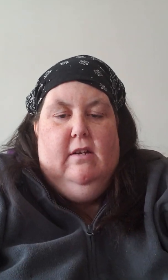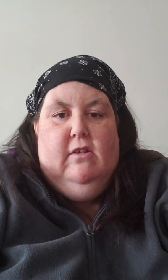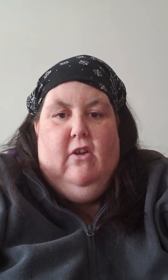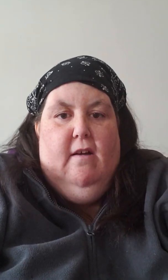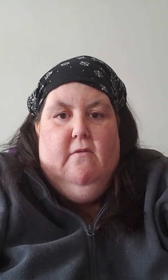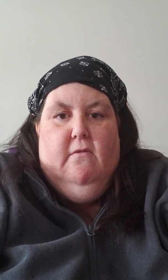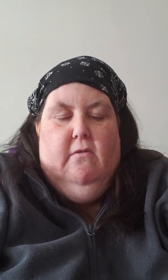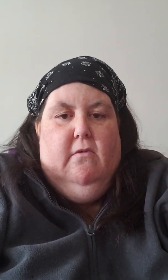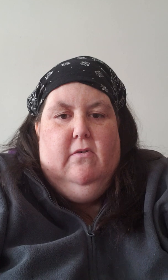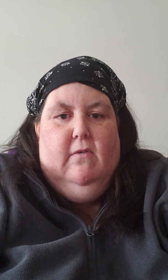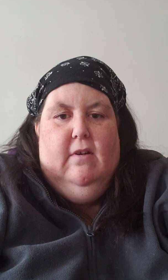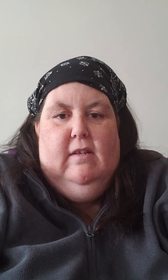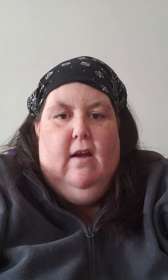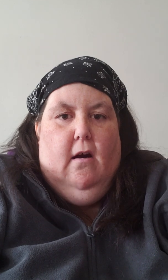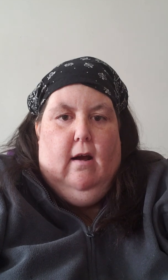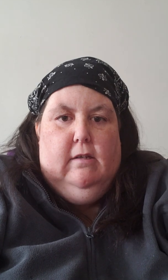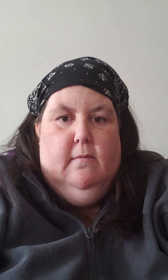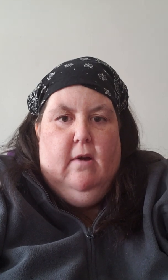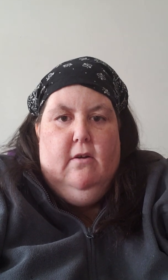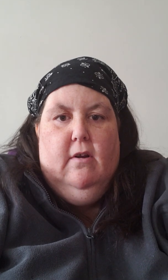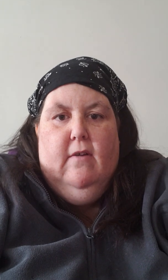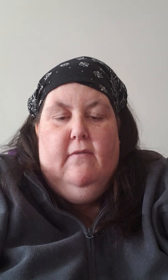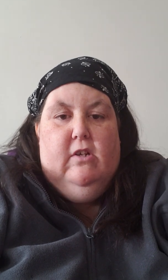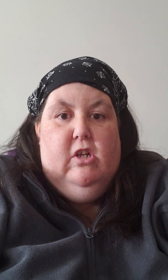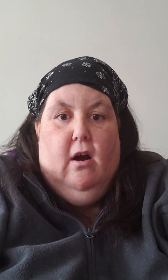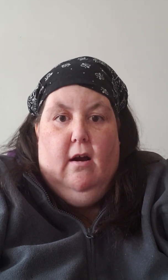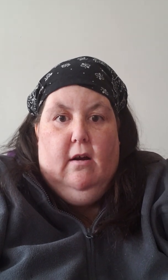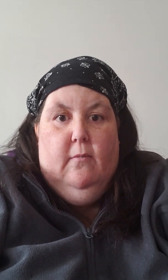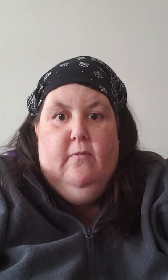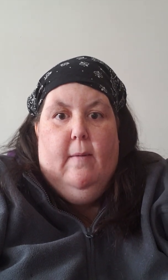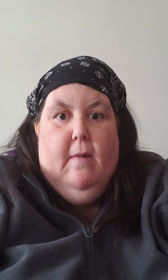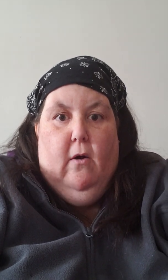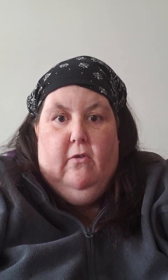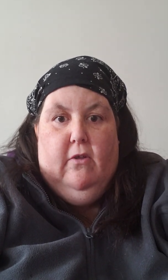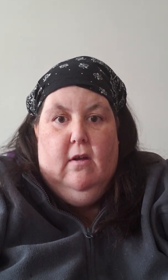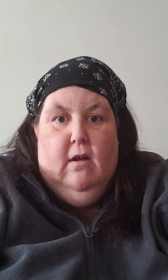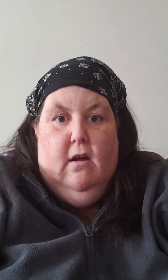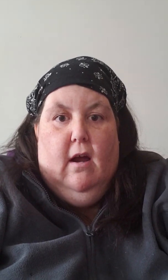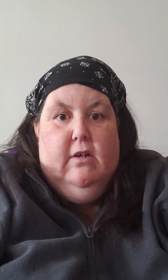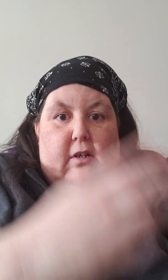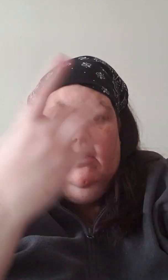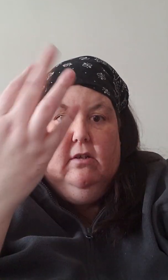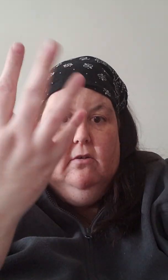just thought, isn't that awesome? I don't even have to talk or move my mouth. I could just do